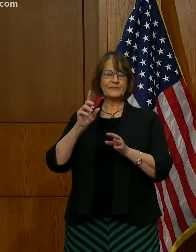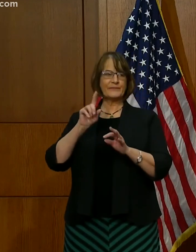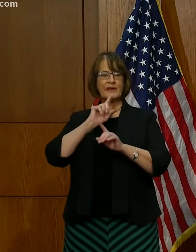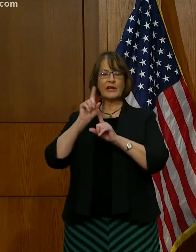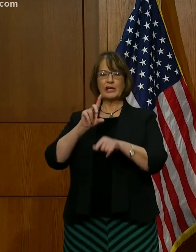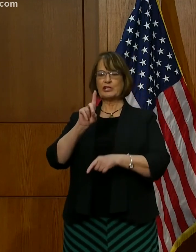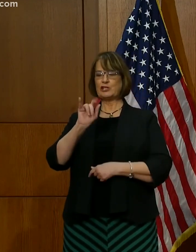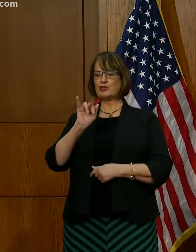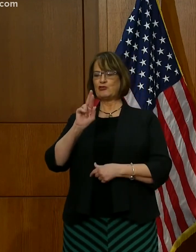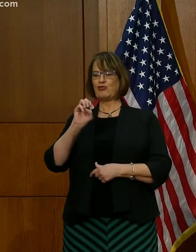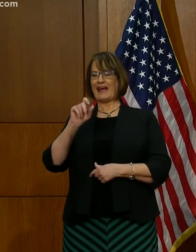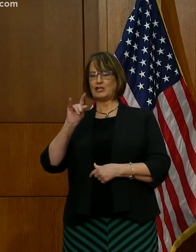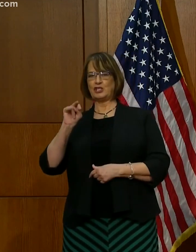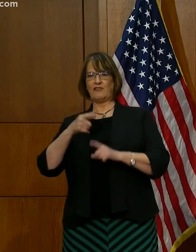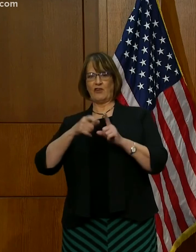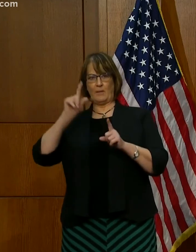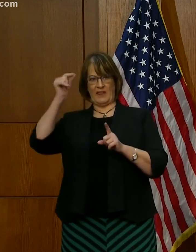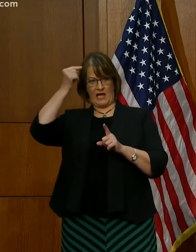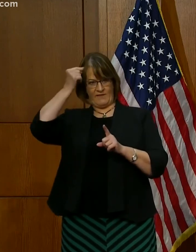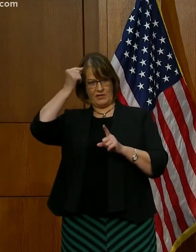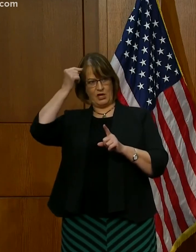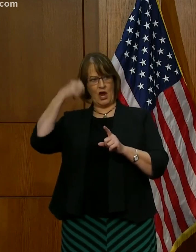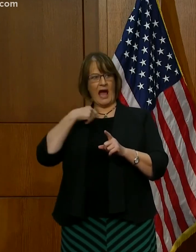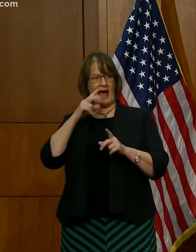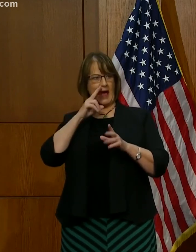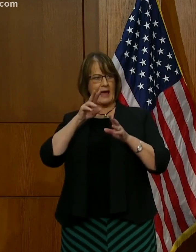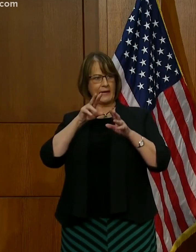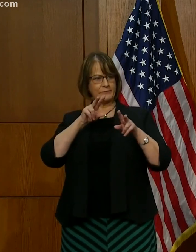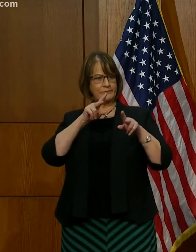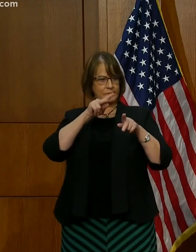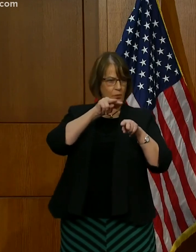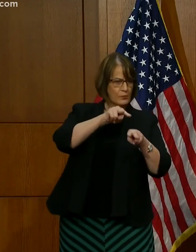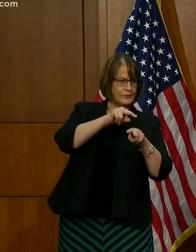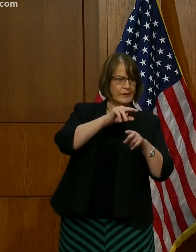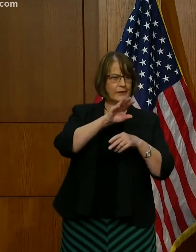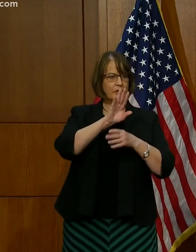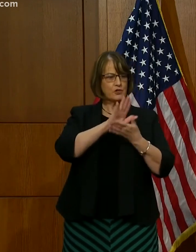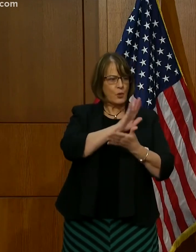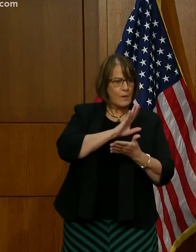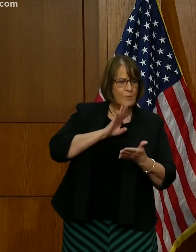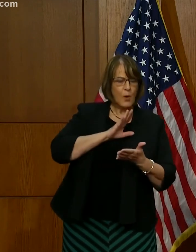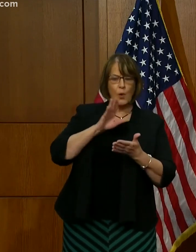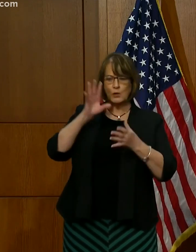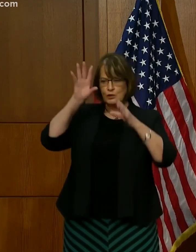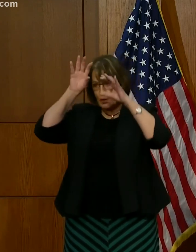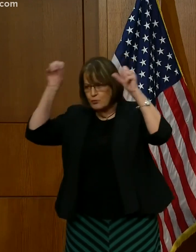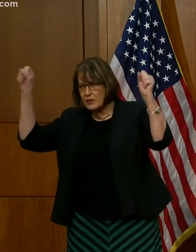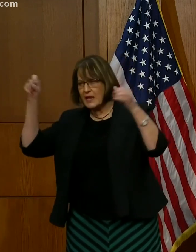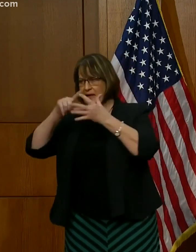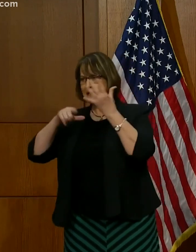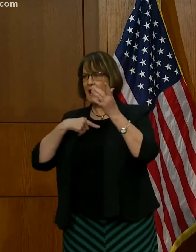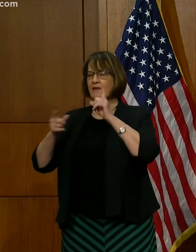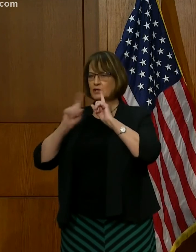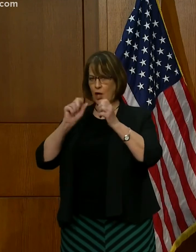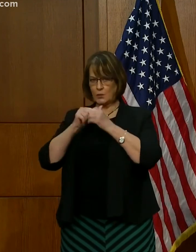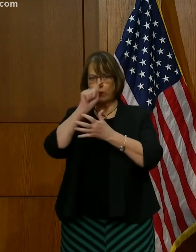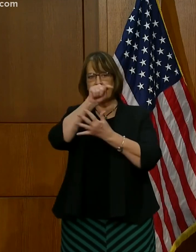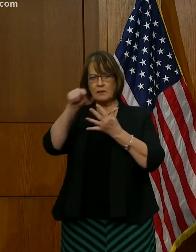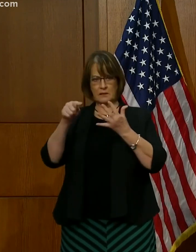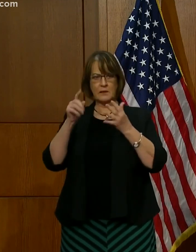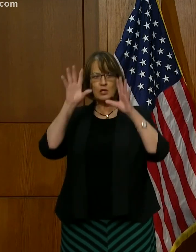oversee our superintendents, our school boards, our superintendents. I had a conversation with our superintendents